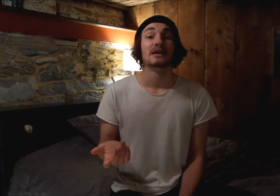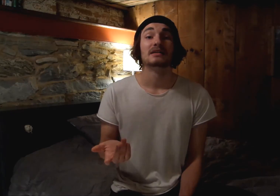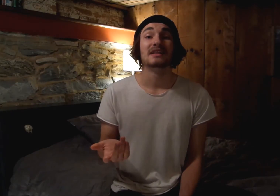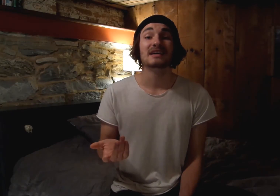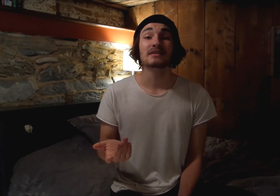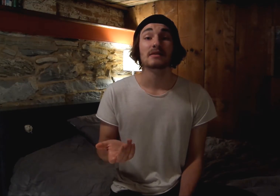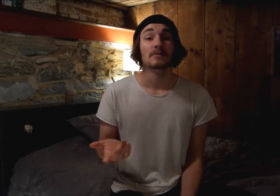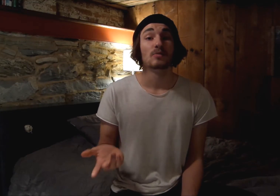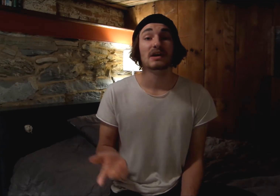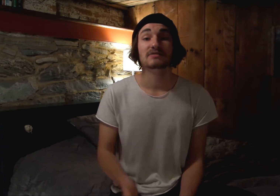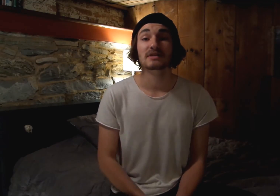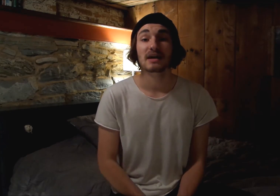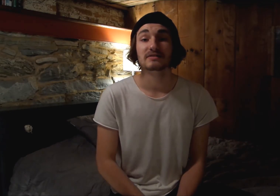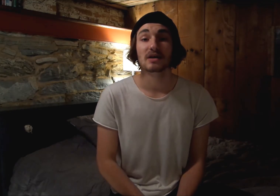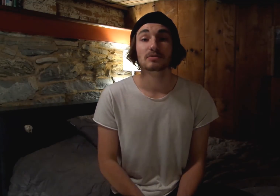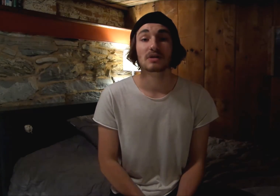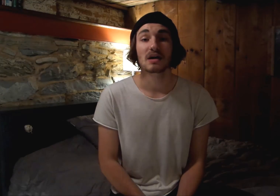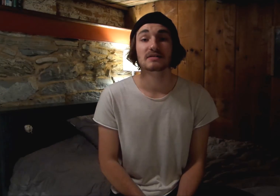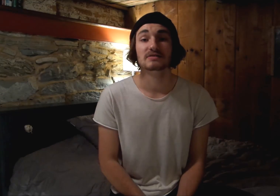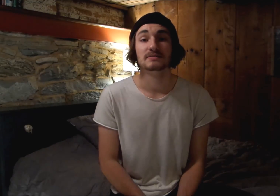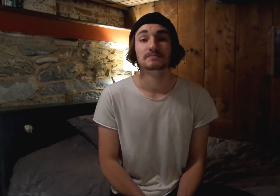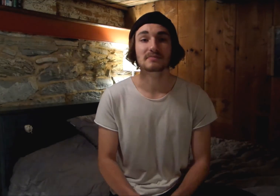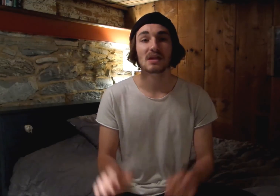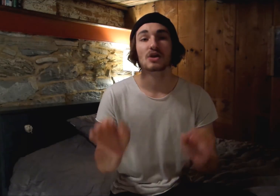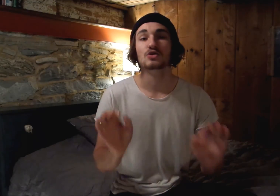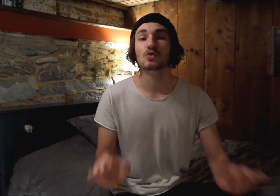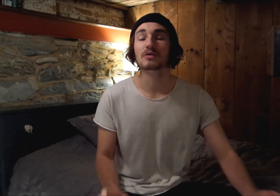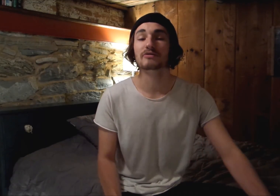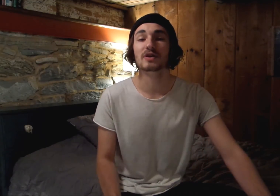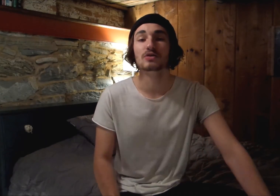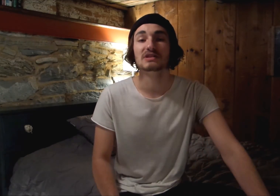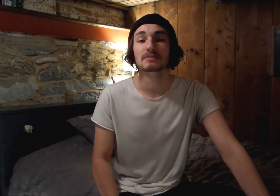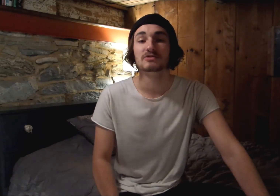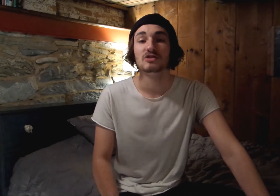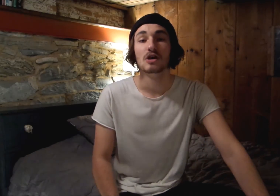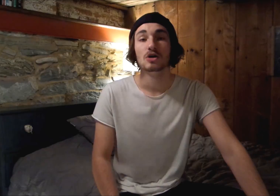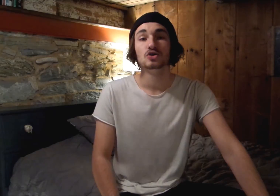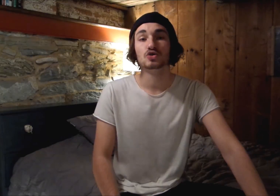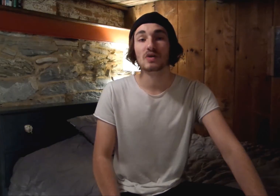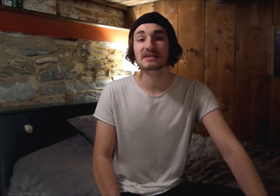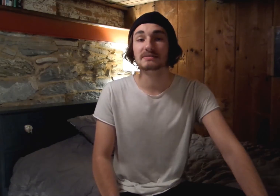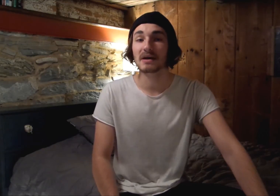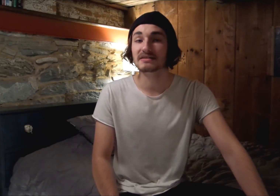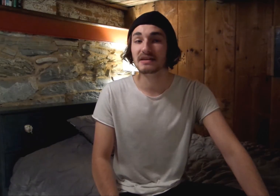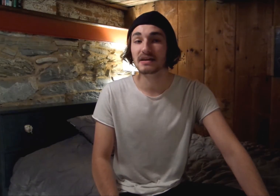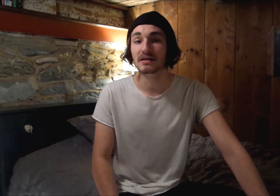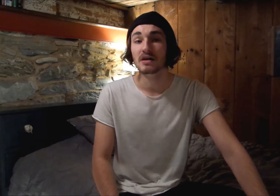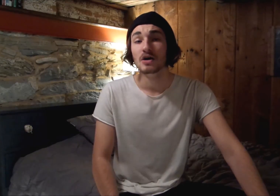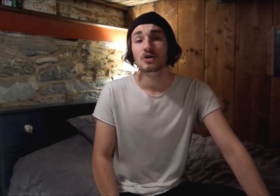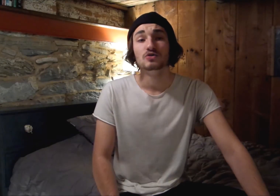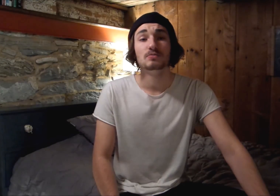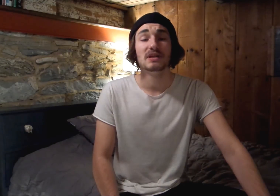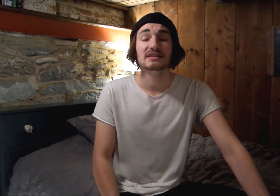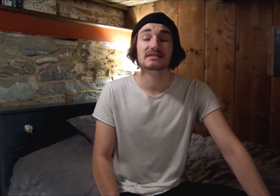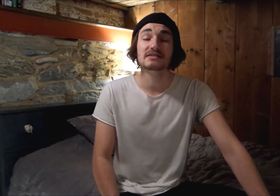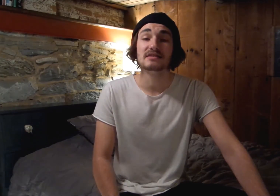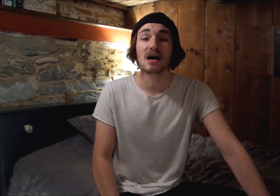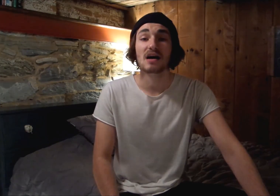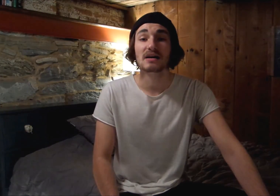And then we have the last couple lines. Your fingertips trace my skin to places I